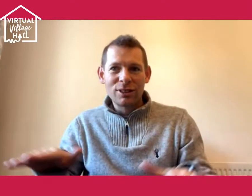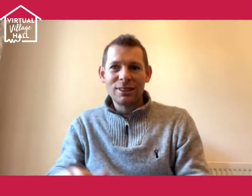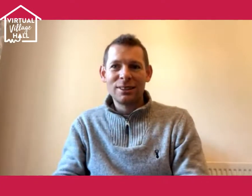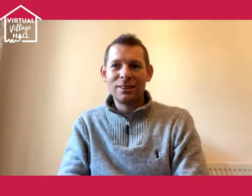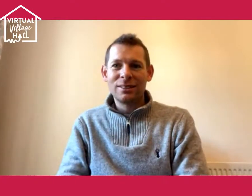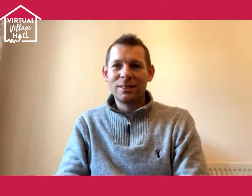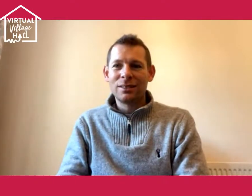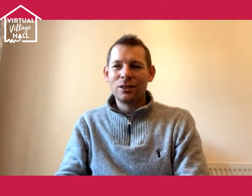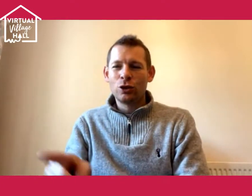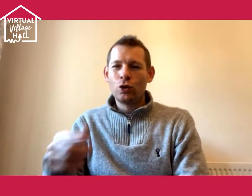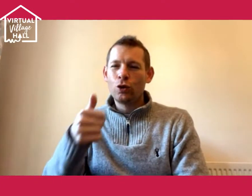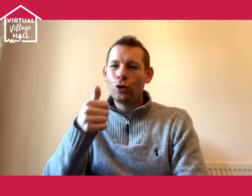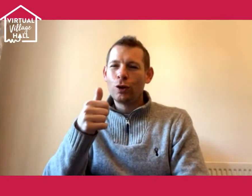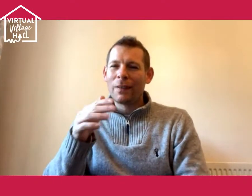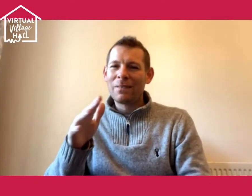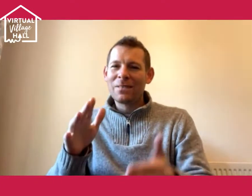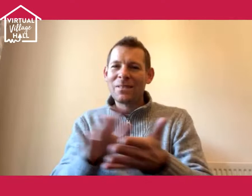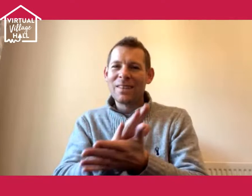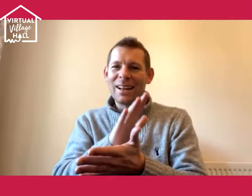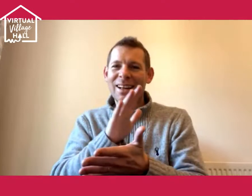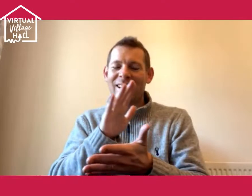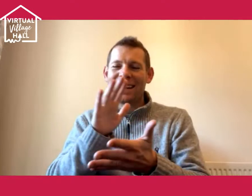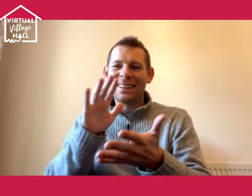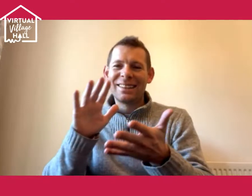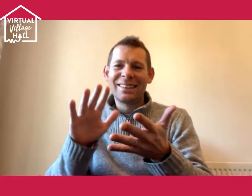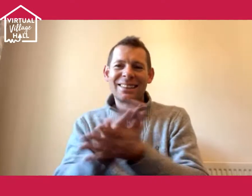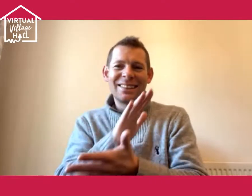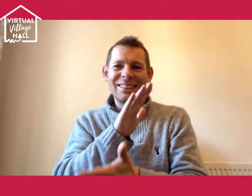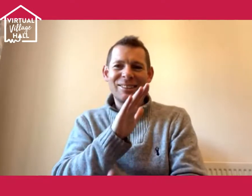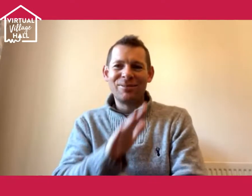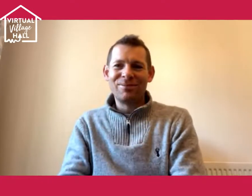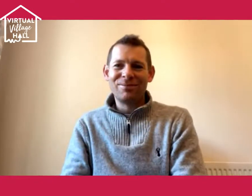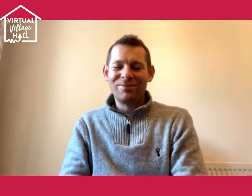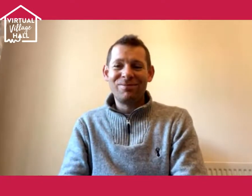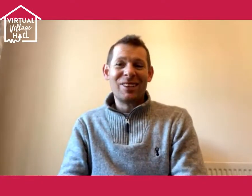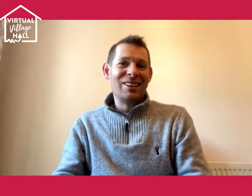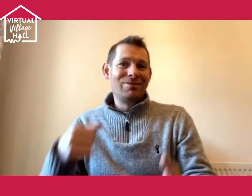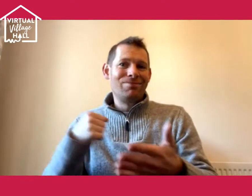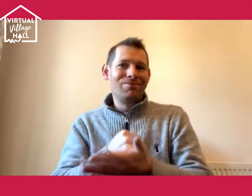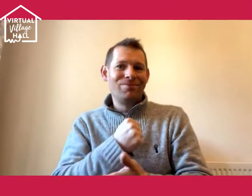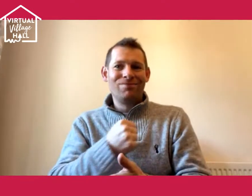And she loves playing with children. She is very happy with children.